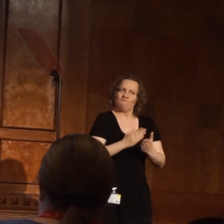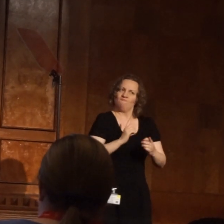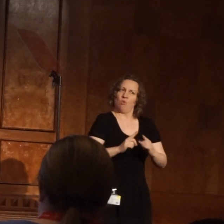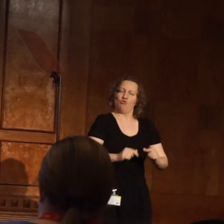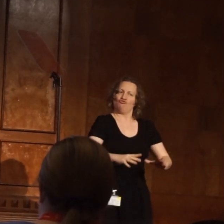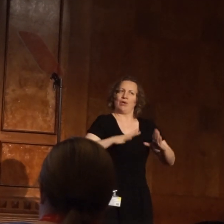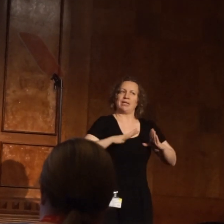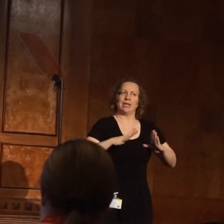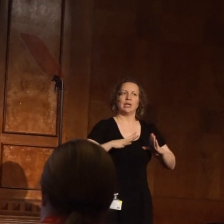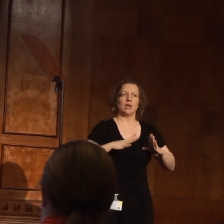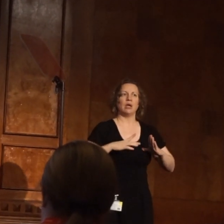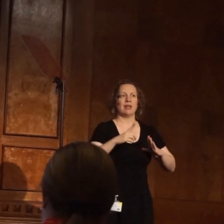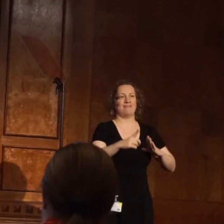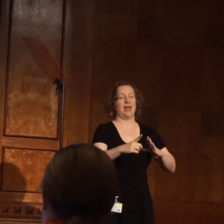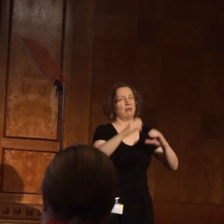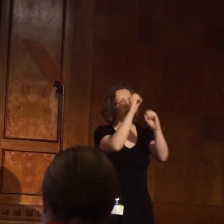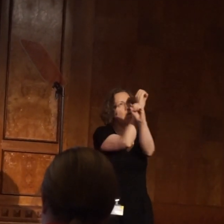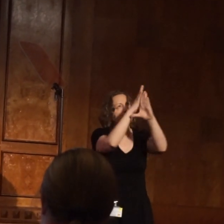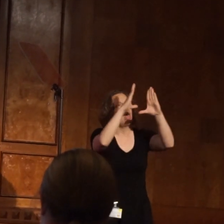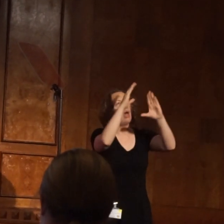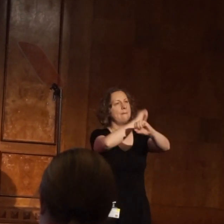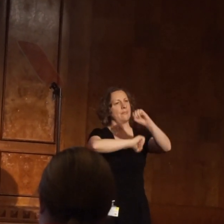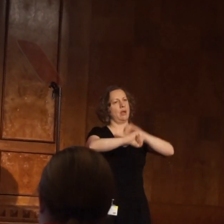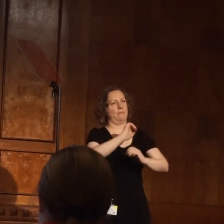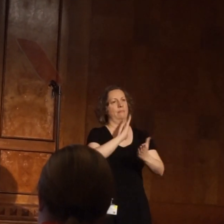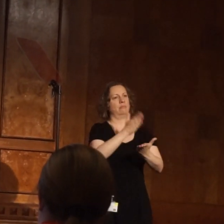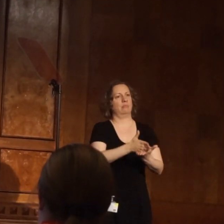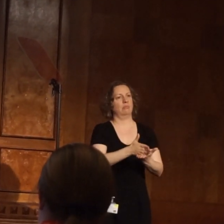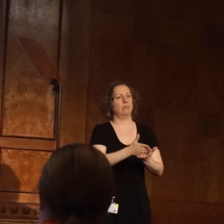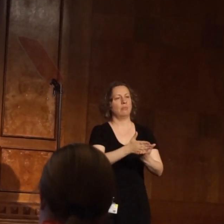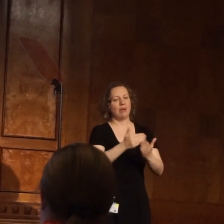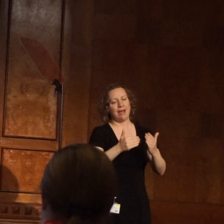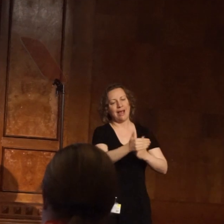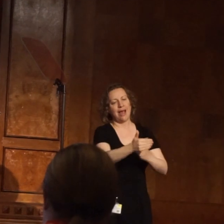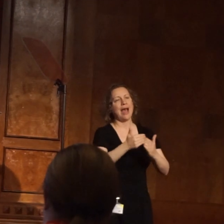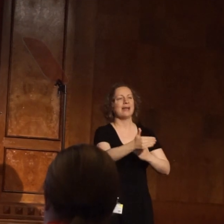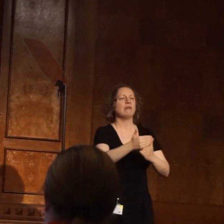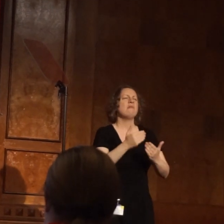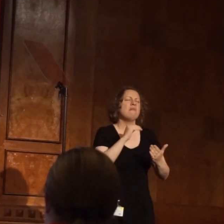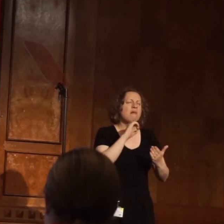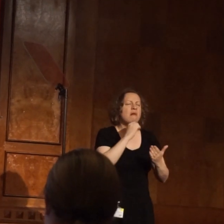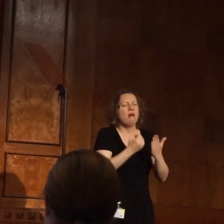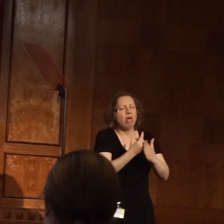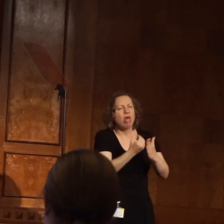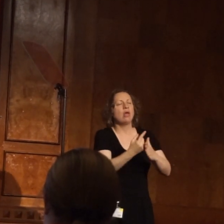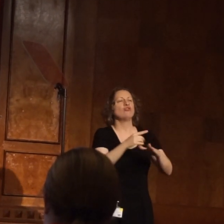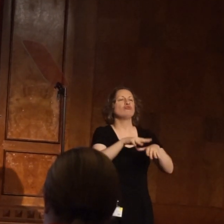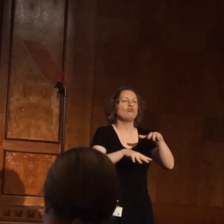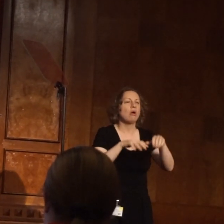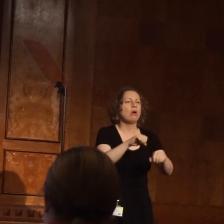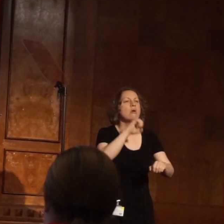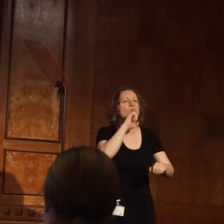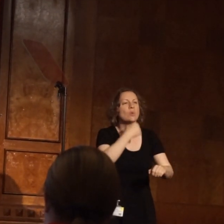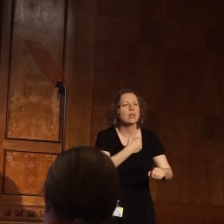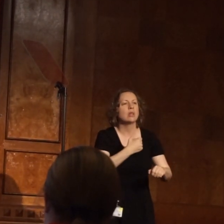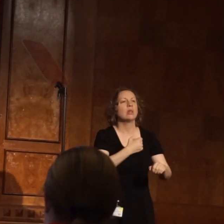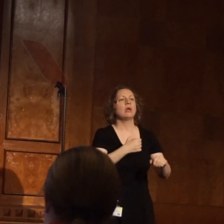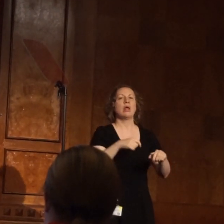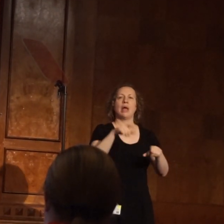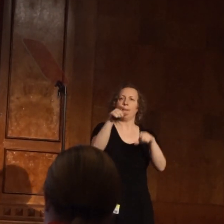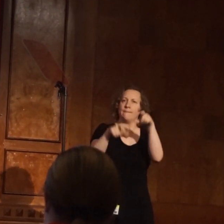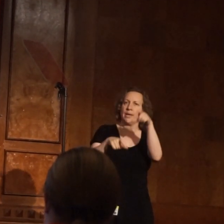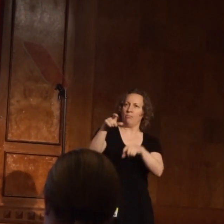reality. Conference, we have great struggles ahead of us. We have people to bring on